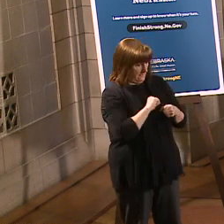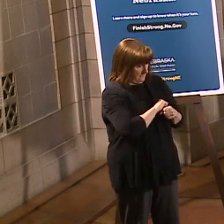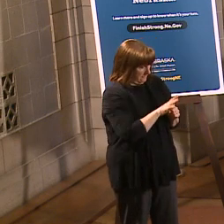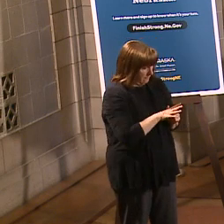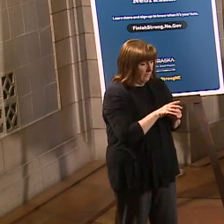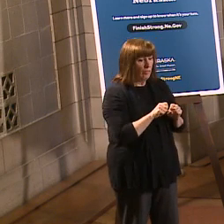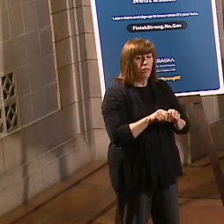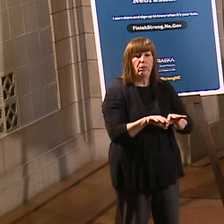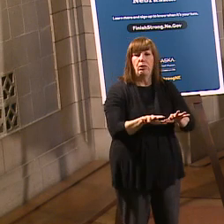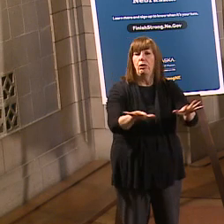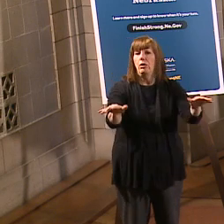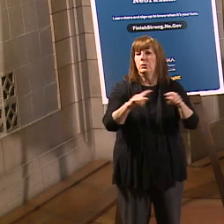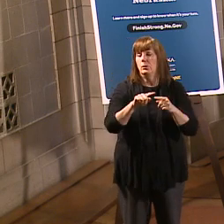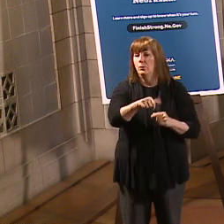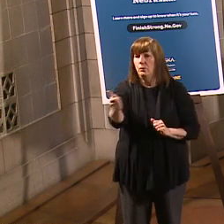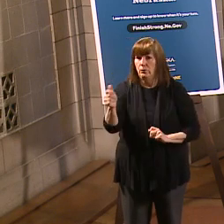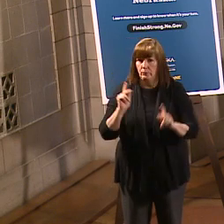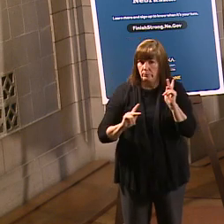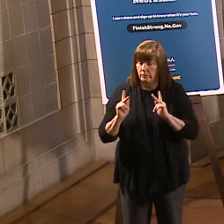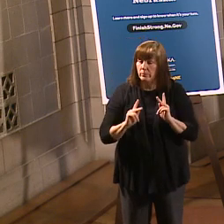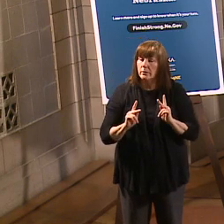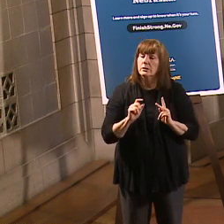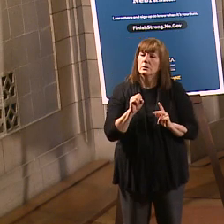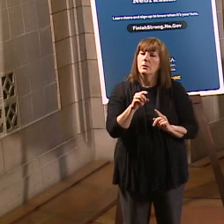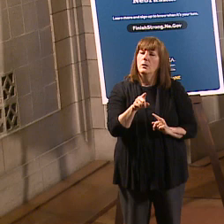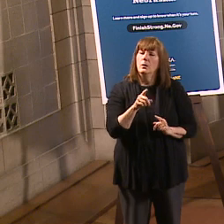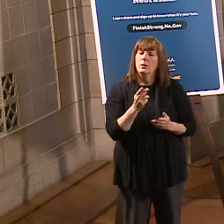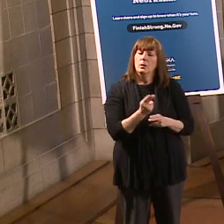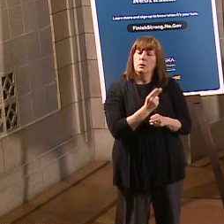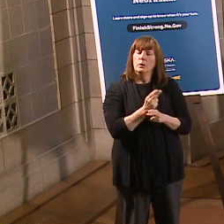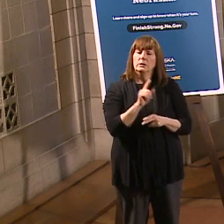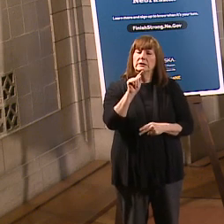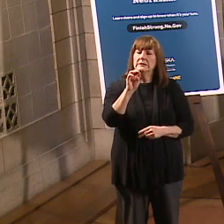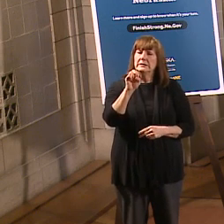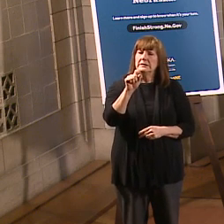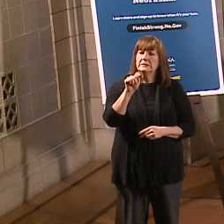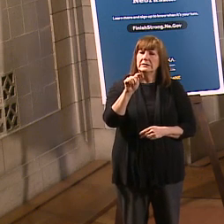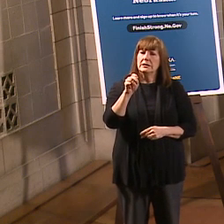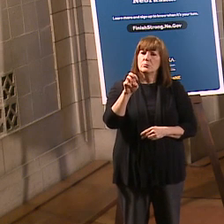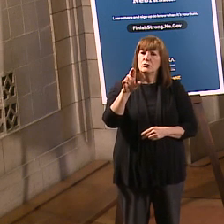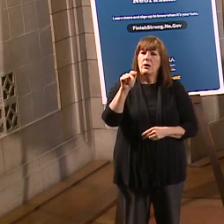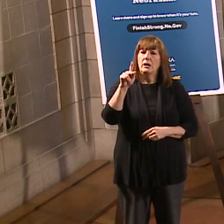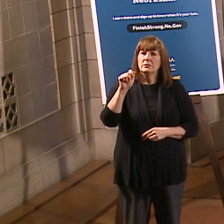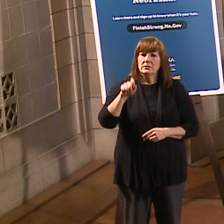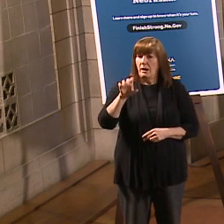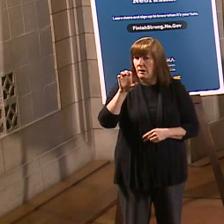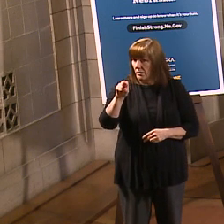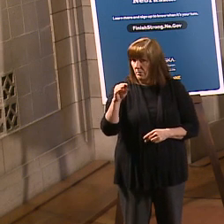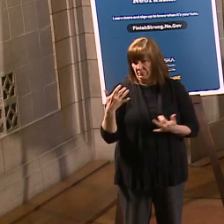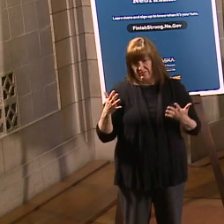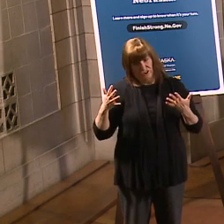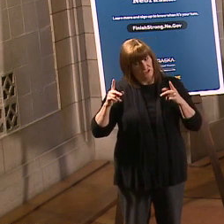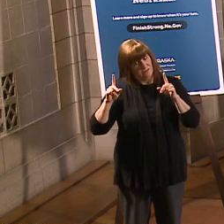then passing it on to somebody else. So please take advantage of testnebraska.com. We've tested over